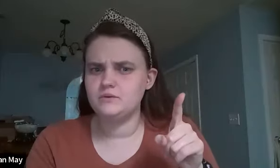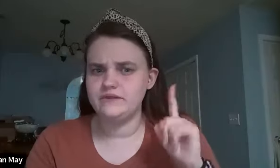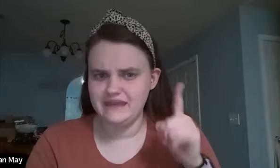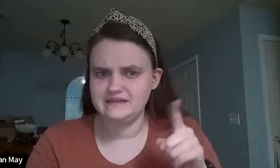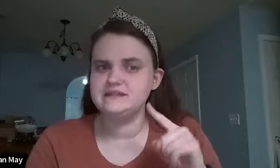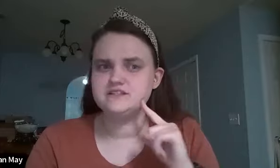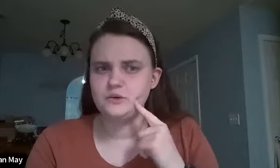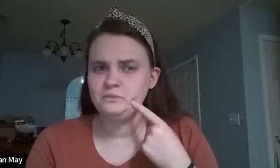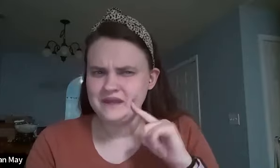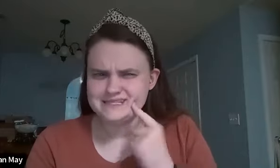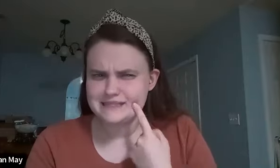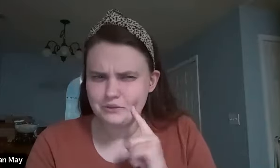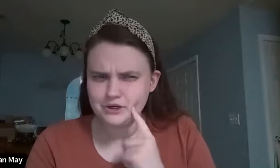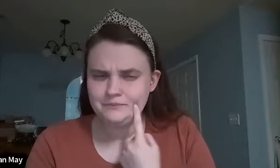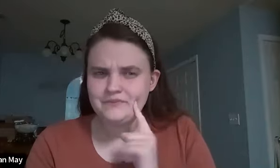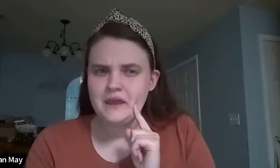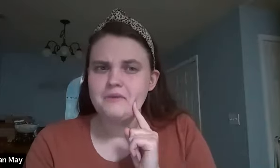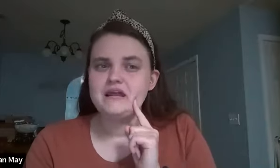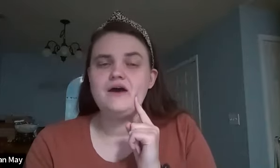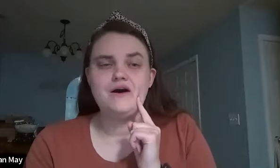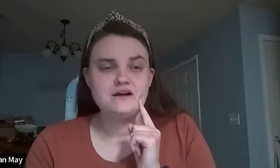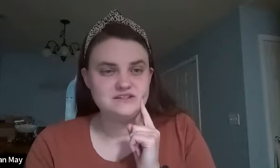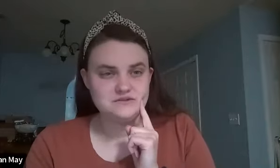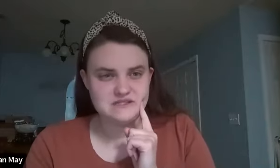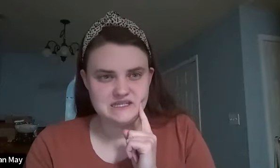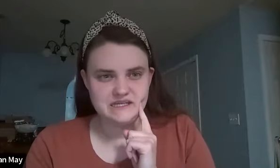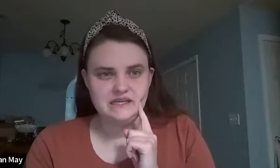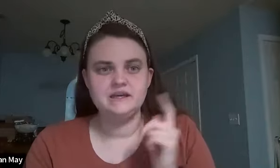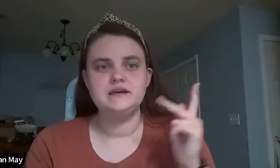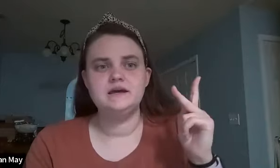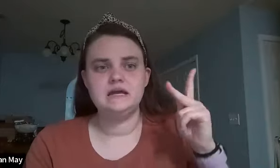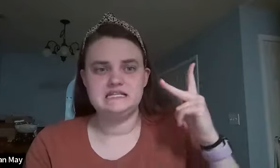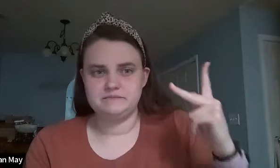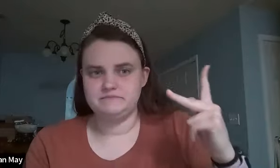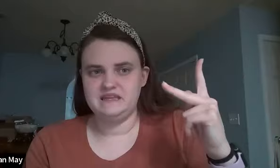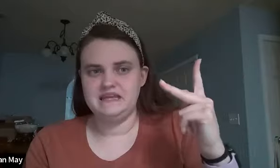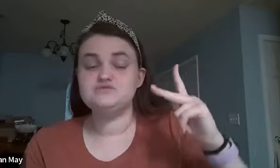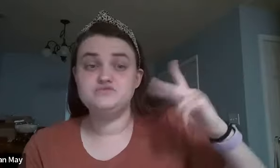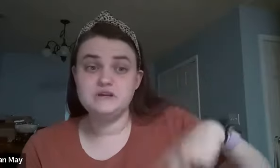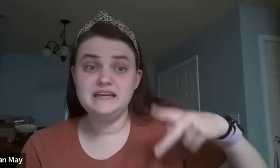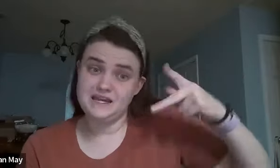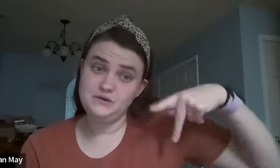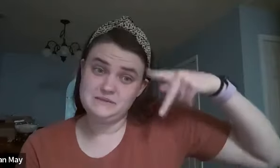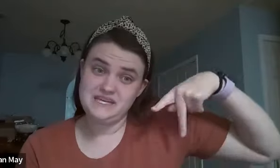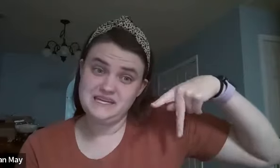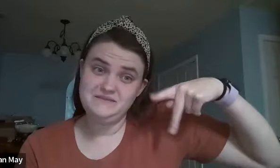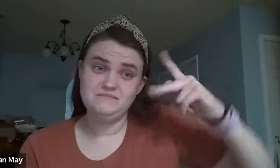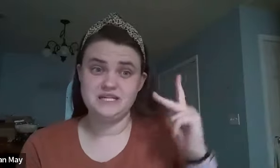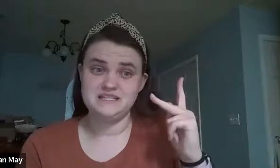with candy. So sour, but I also see it's really, I know it's a P, but it's like kind